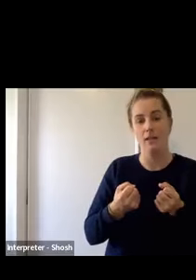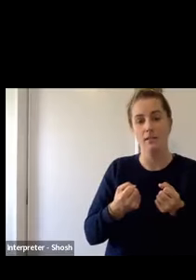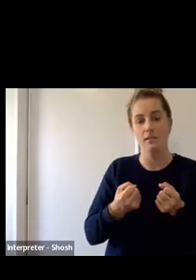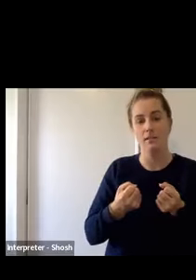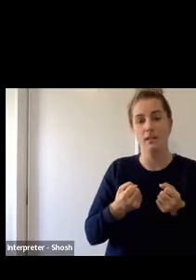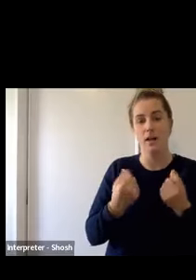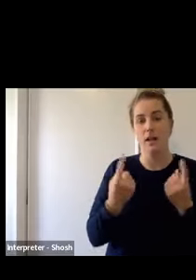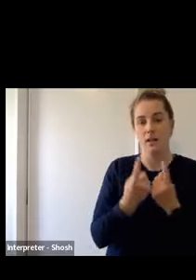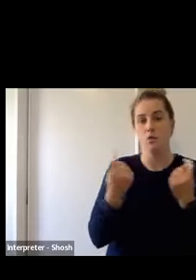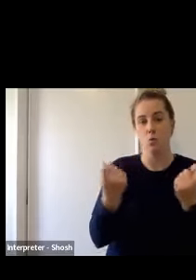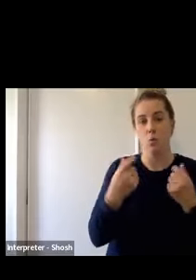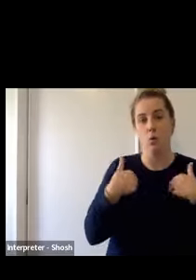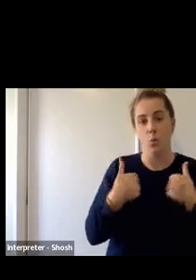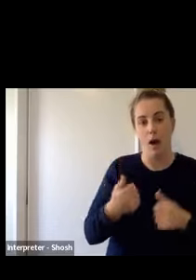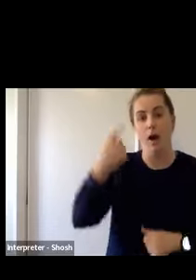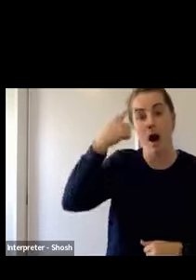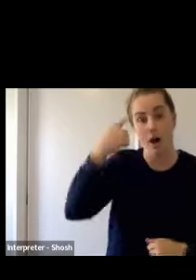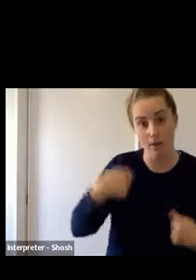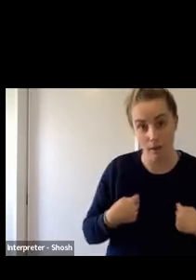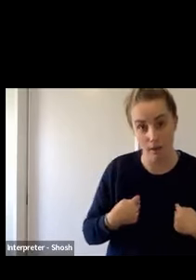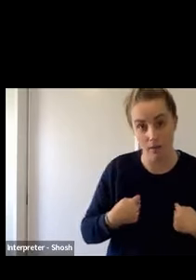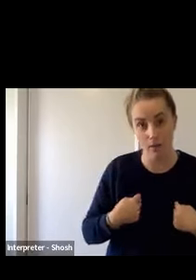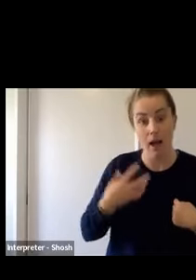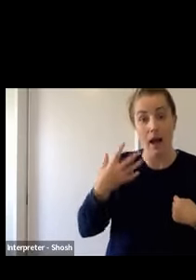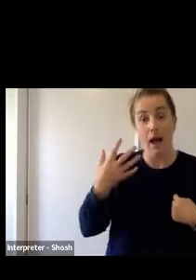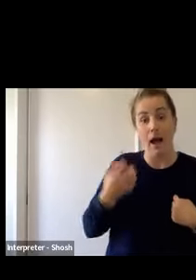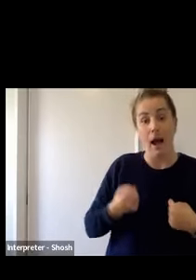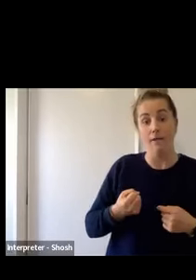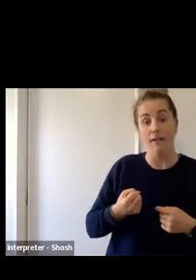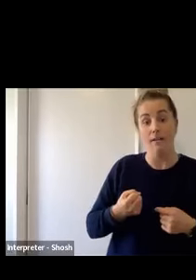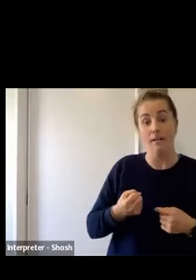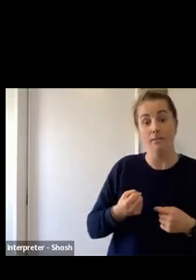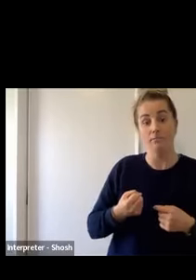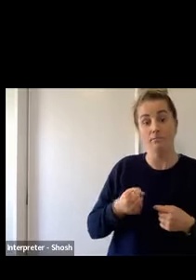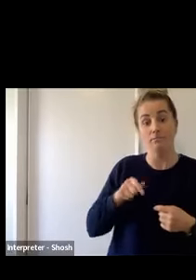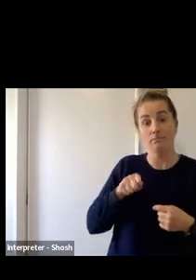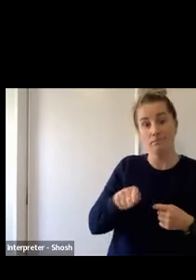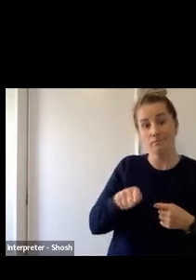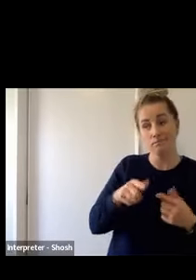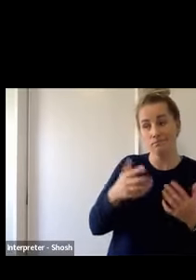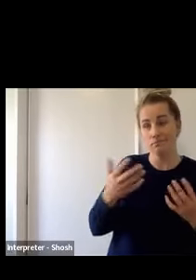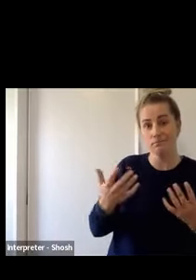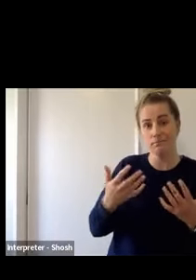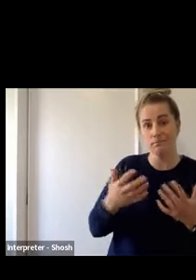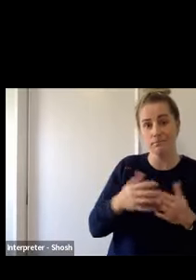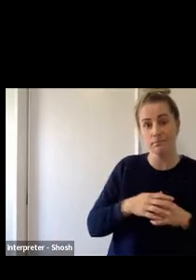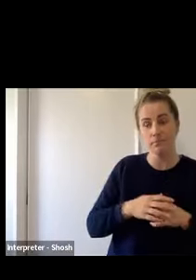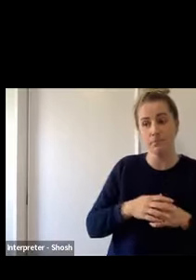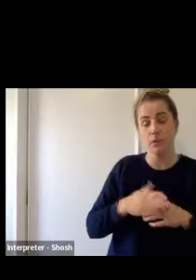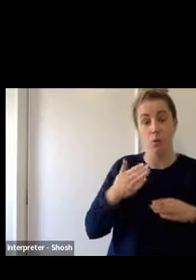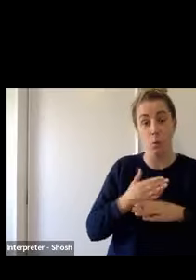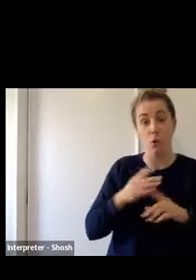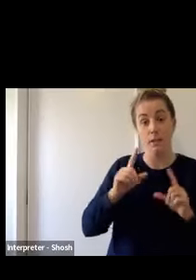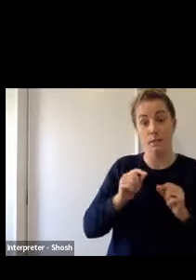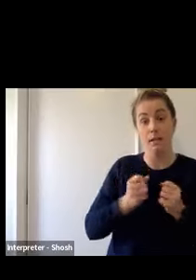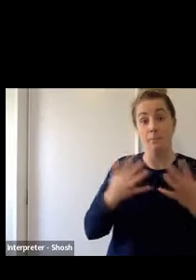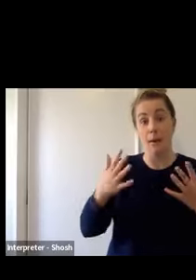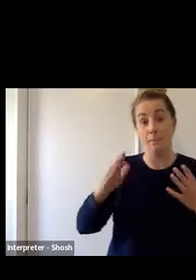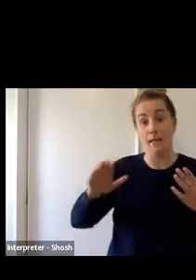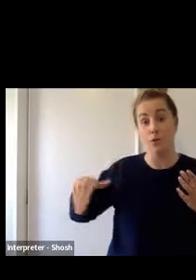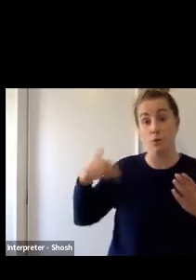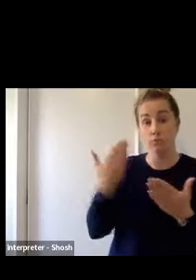well. Having a stick is not always necessary. And I say this while acknowledging the work that has been done by many to get us